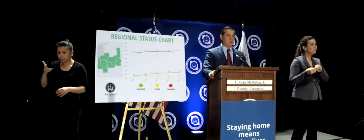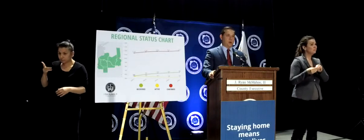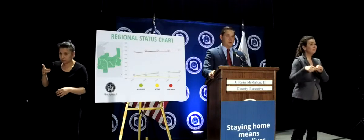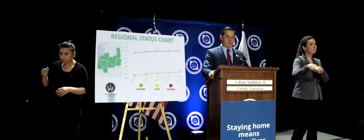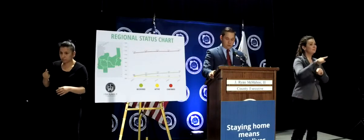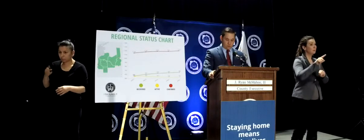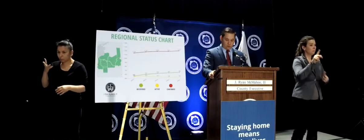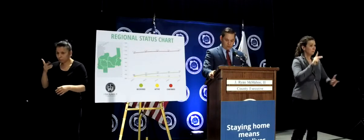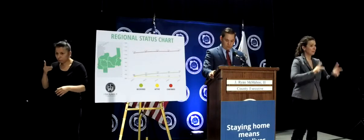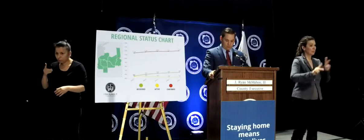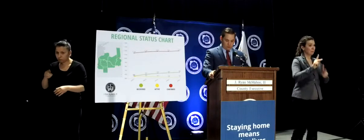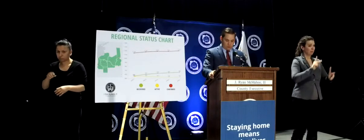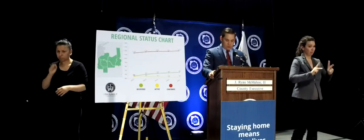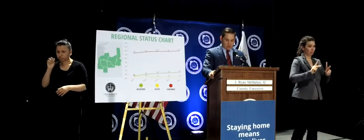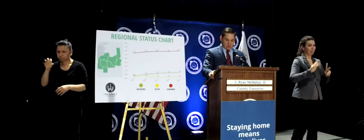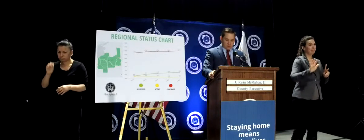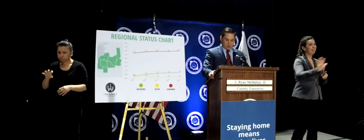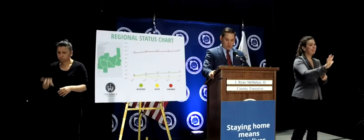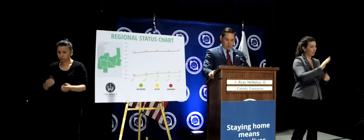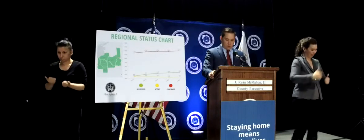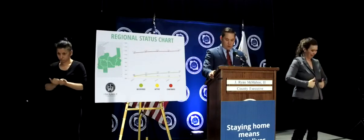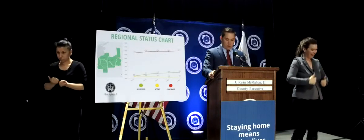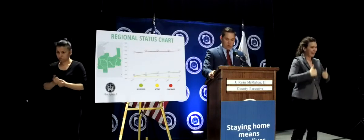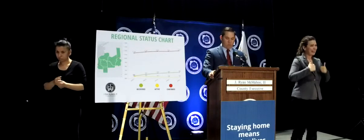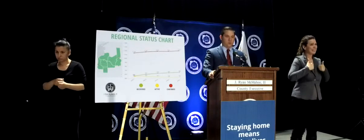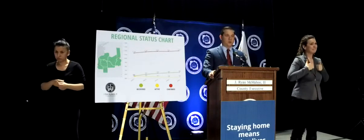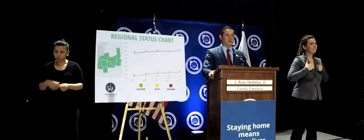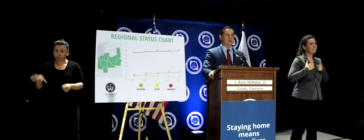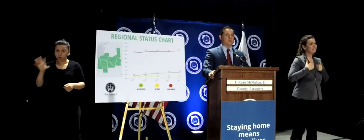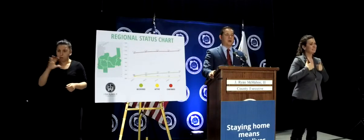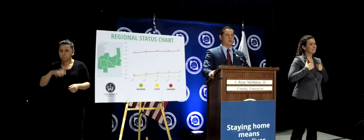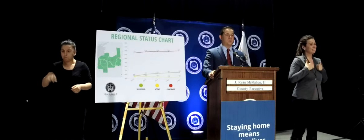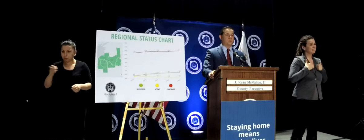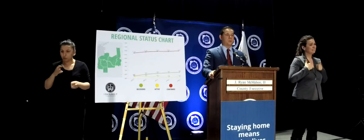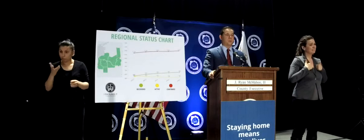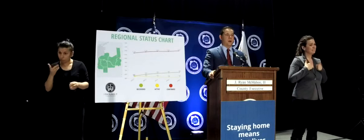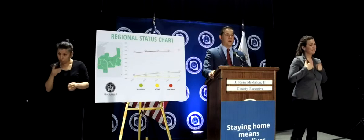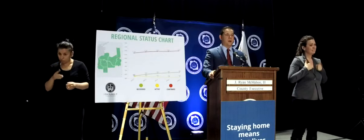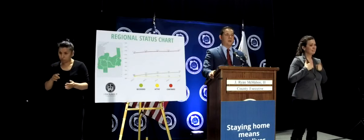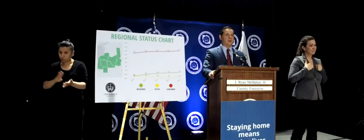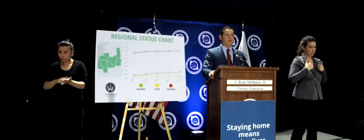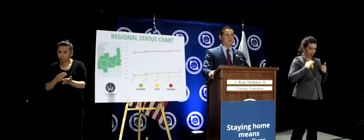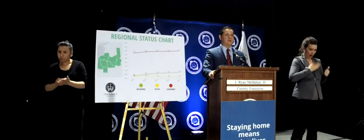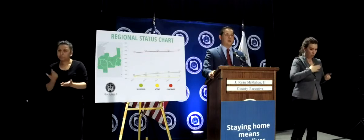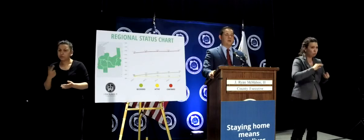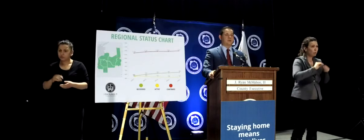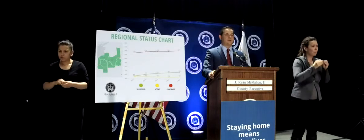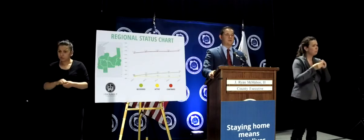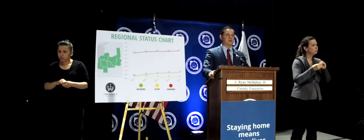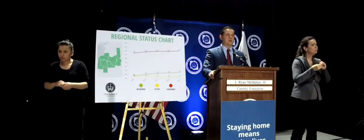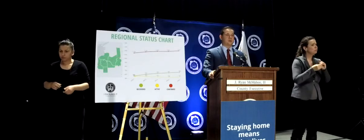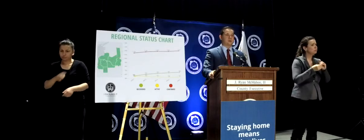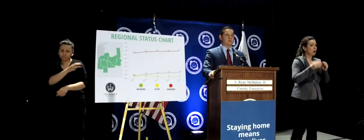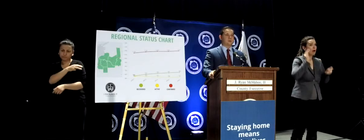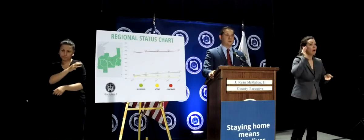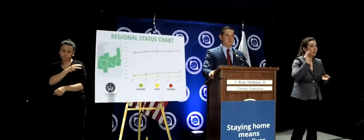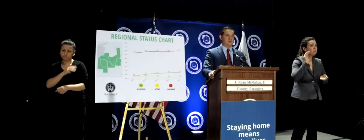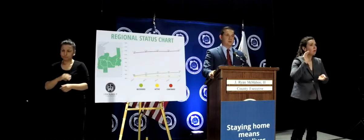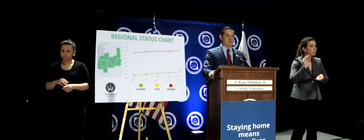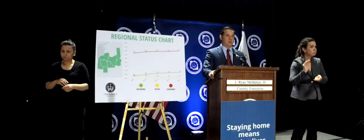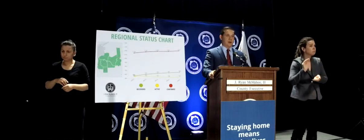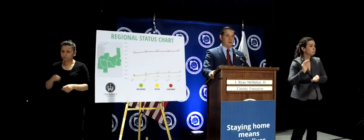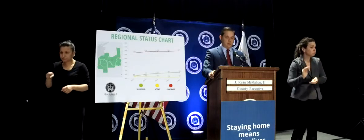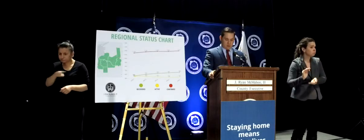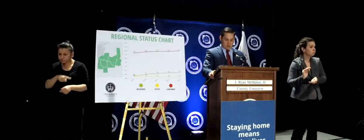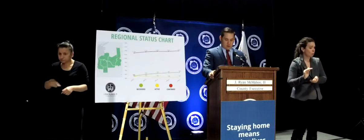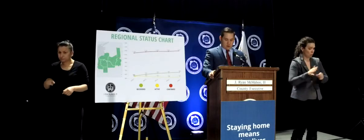and there's no cost on human life. And even though our numbers are getting better, this virus is still a